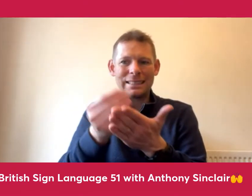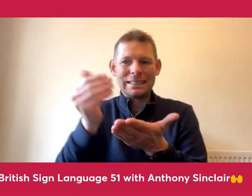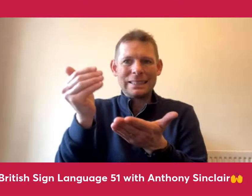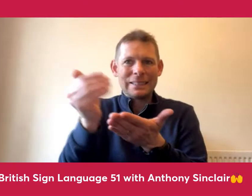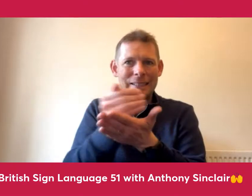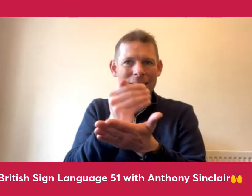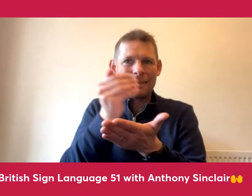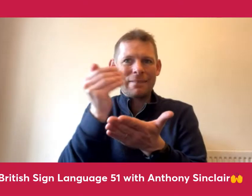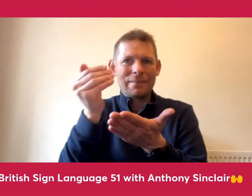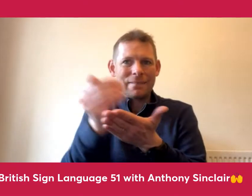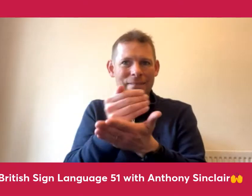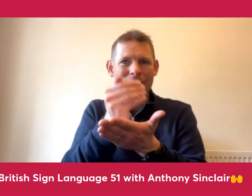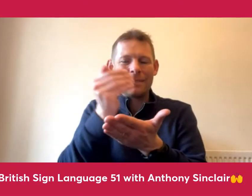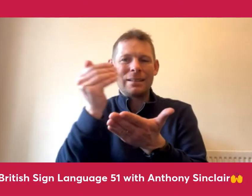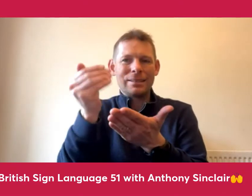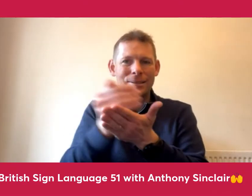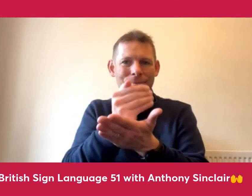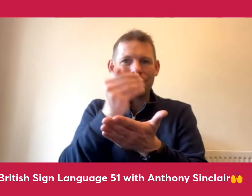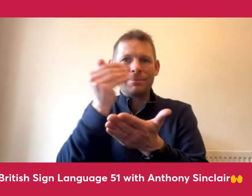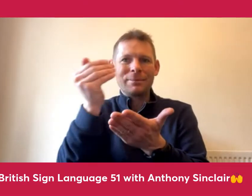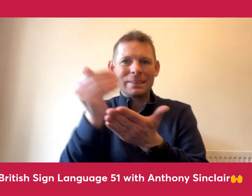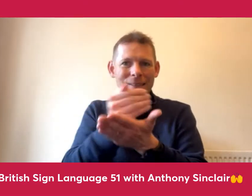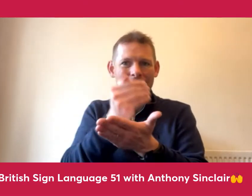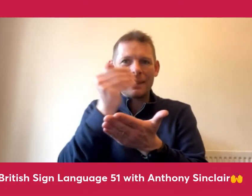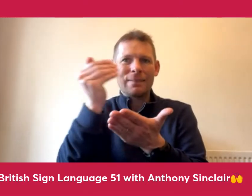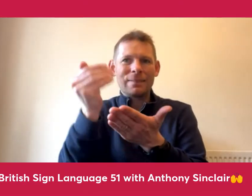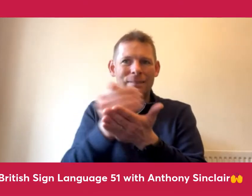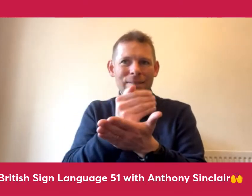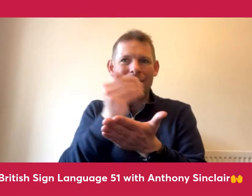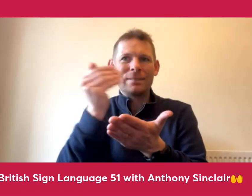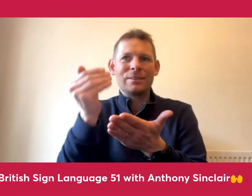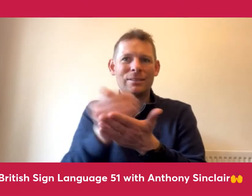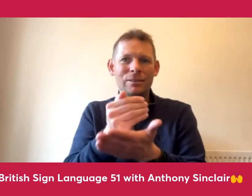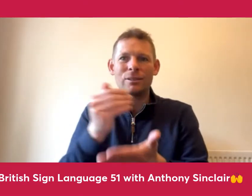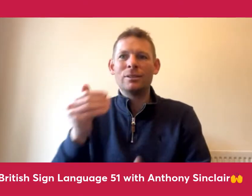money. So you're saving money for a holiday.